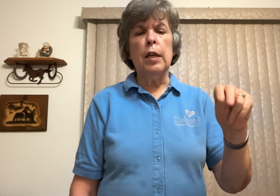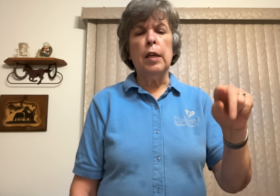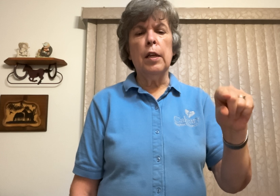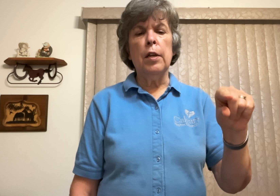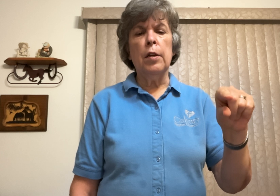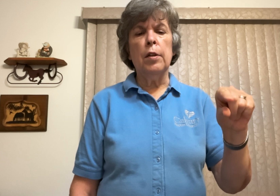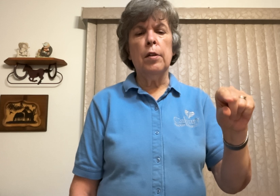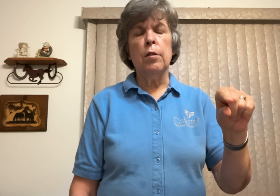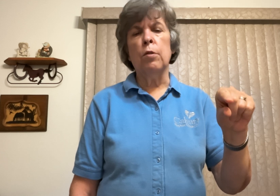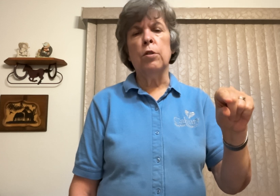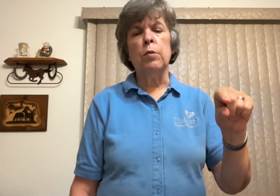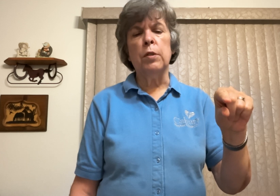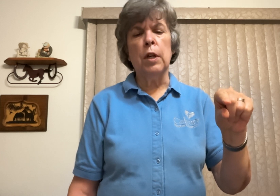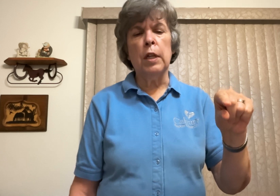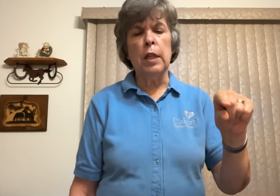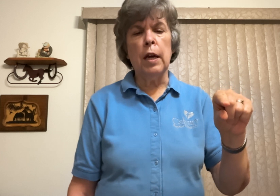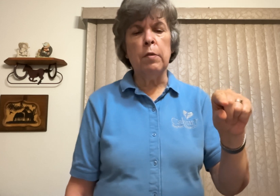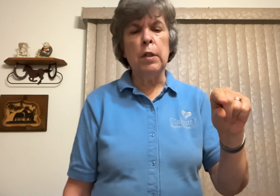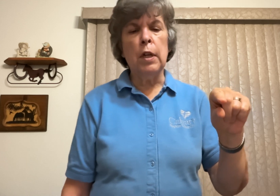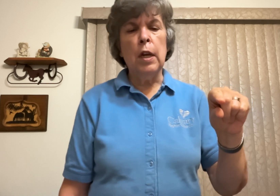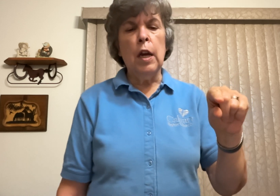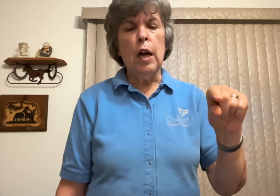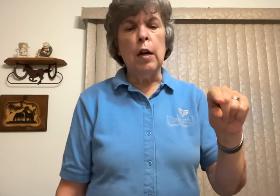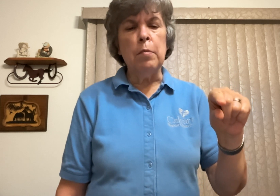king. Of course, you would sign that one.